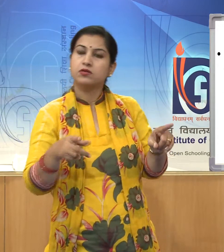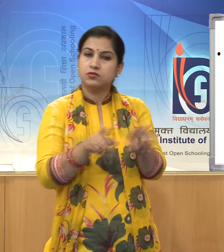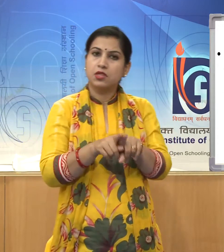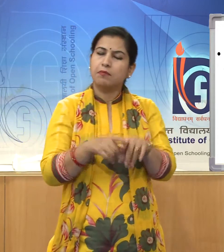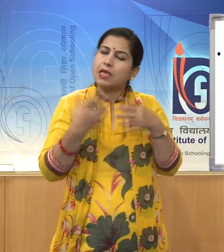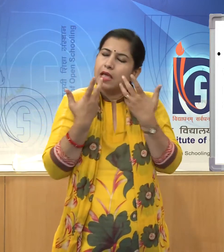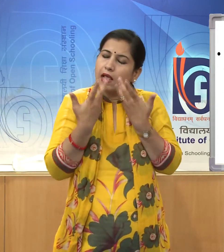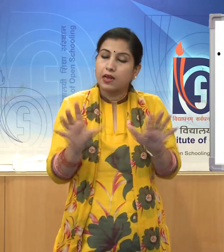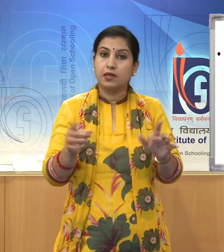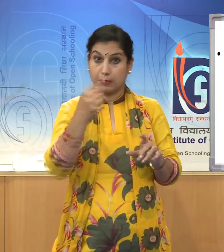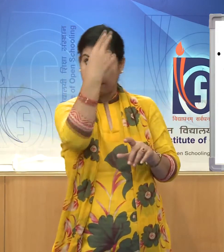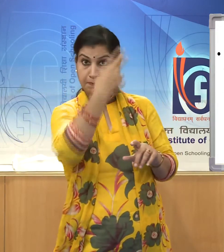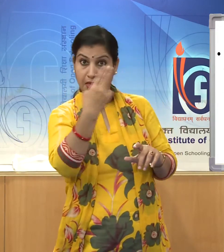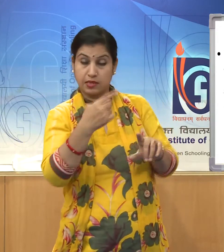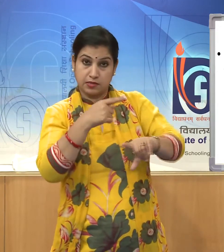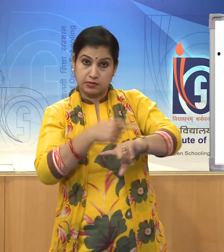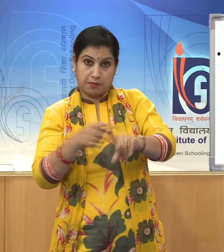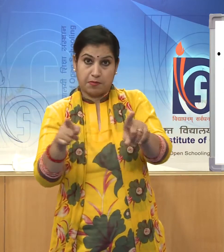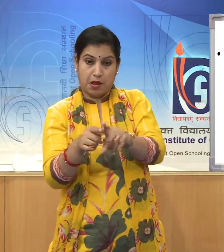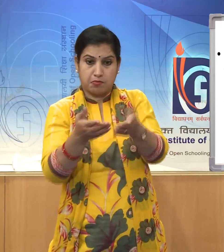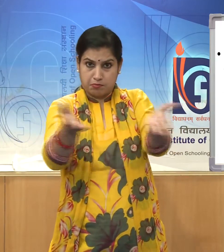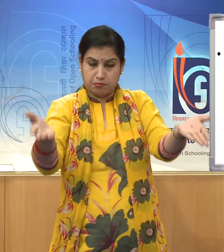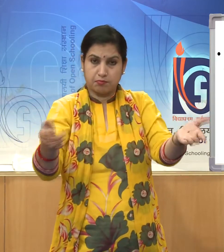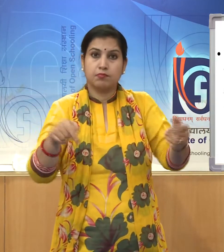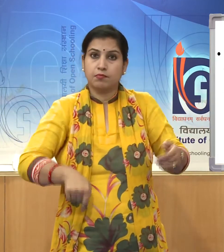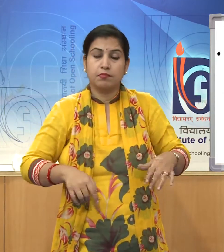Like any other painting of this period, forms are